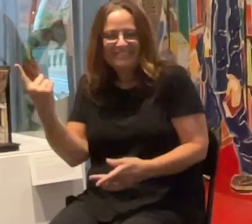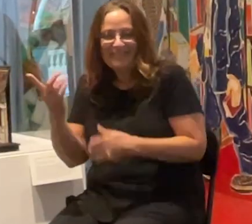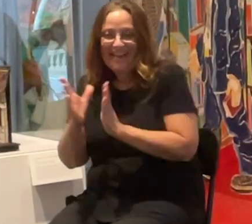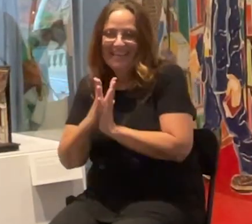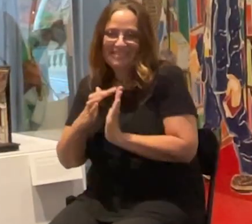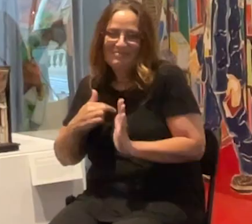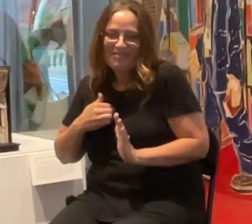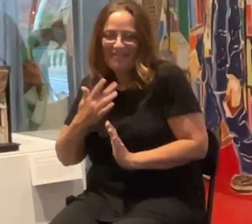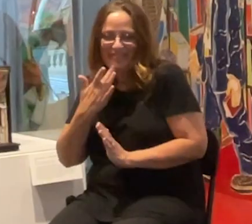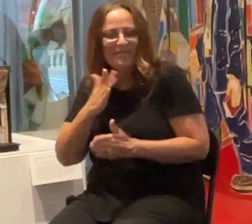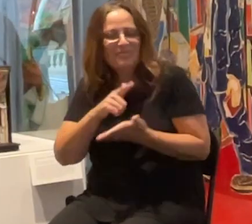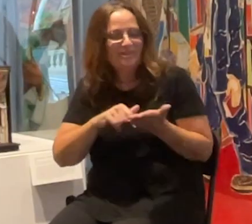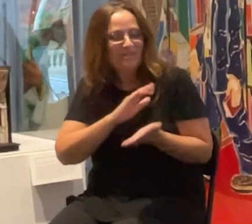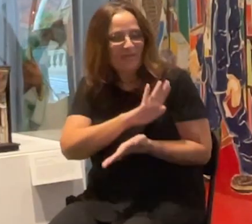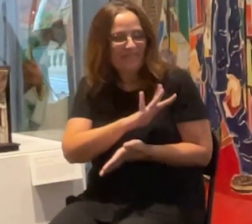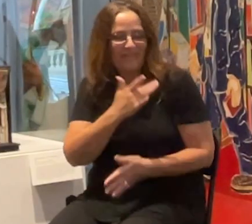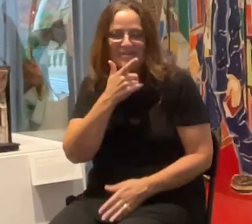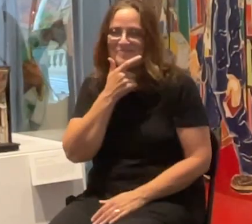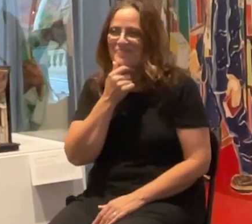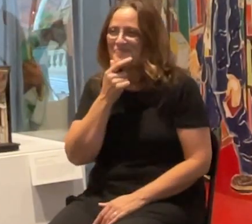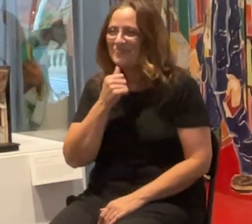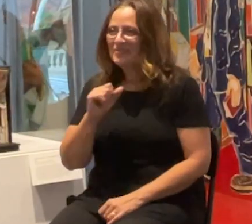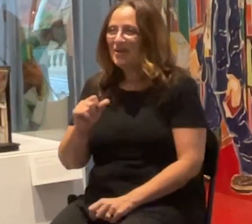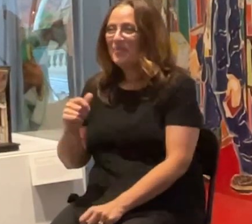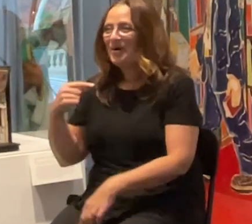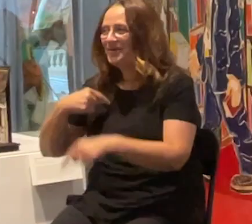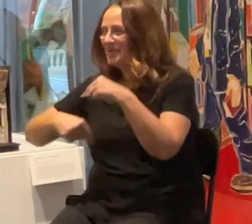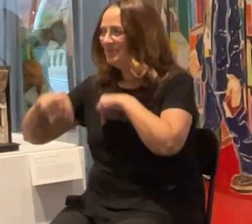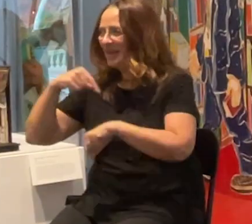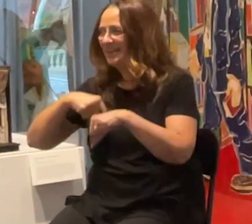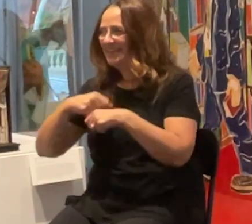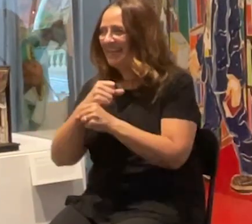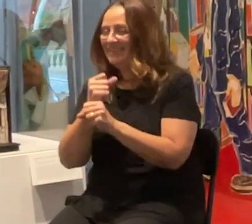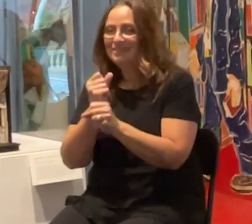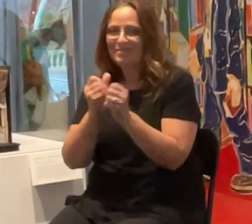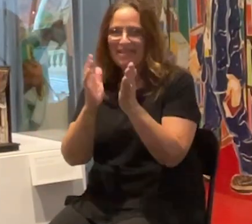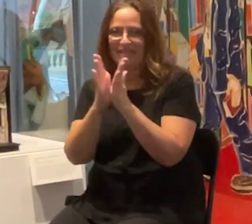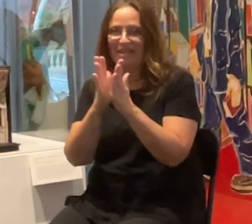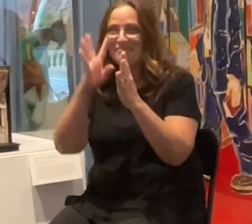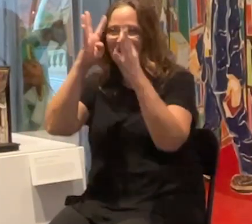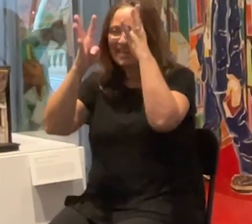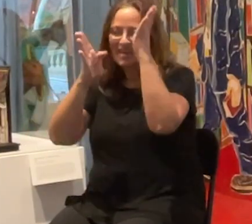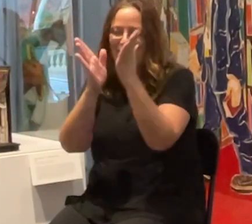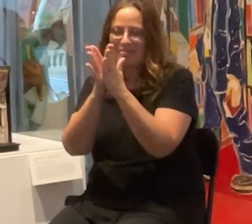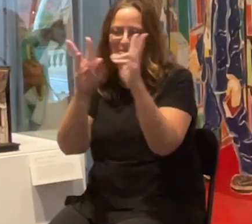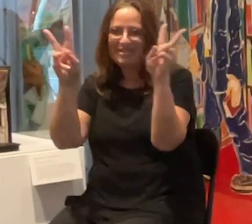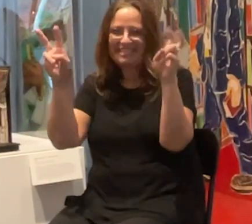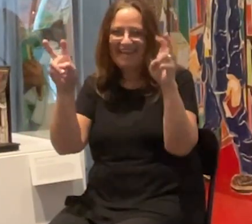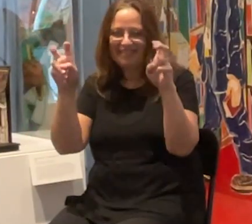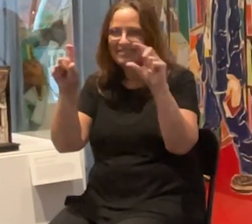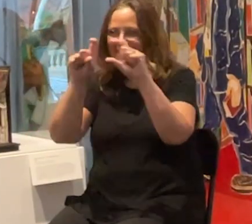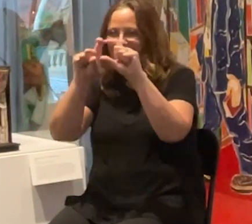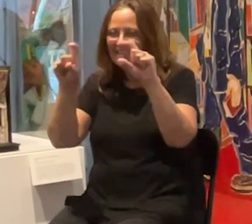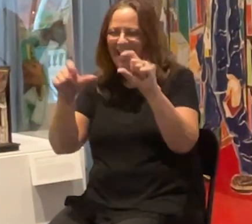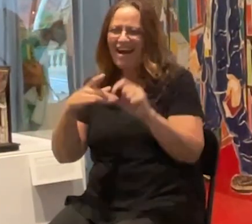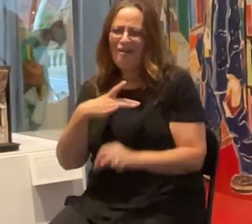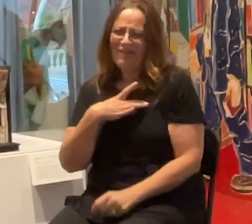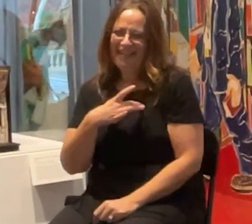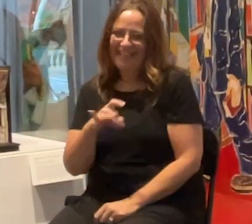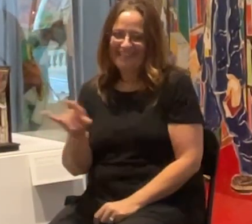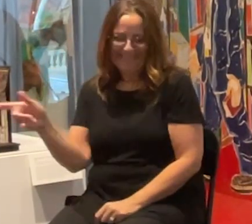me, what's yours? It was making up the book titles, you know. I really enjoyed that,